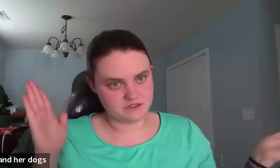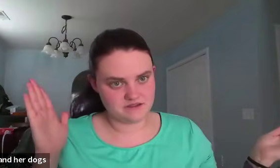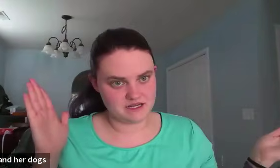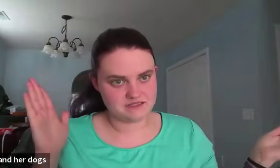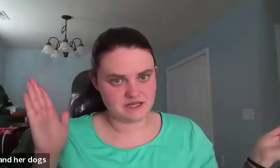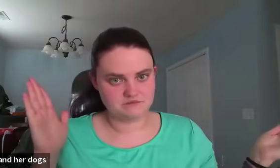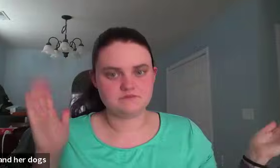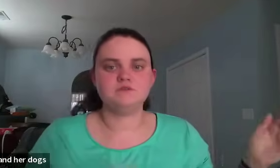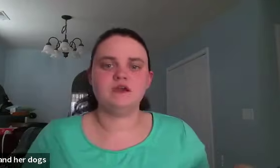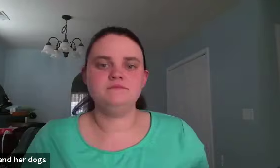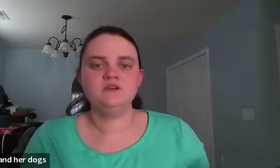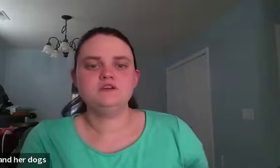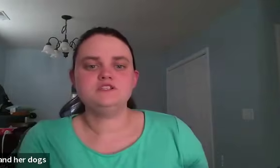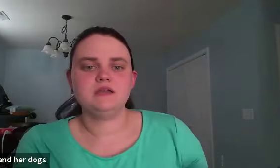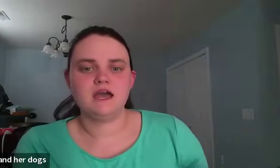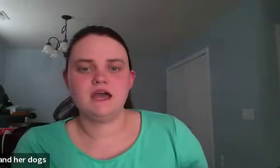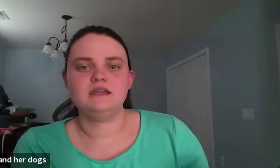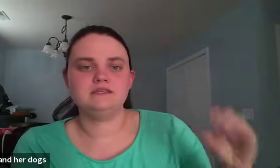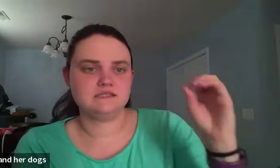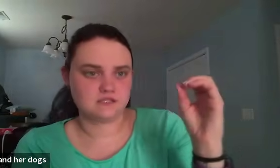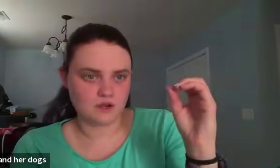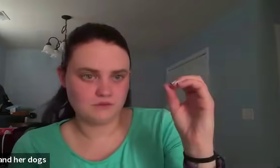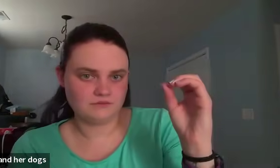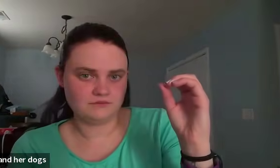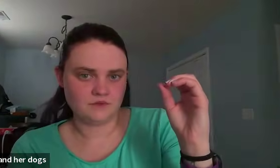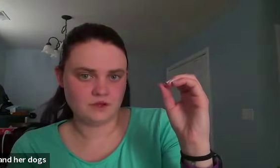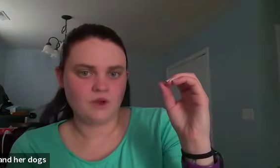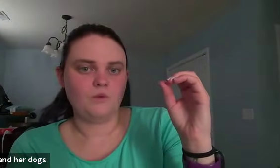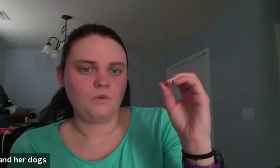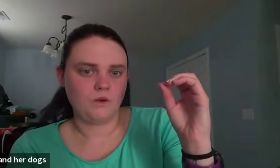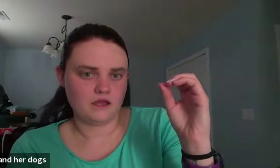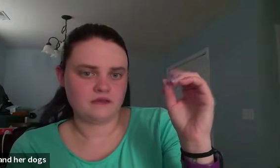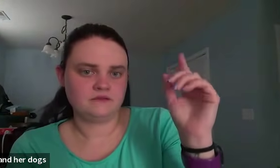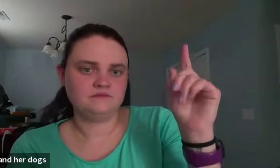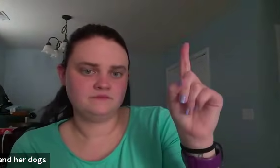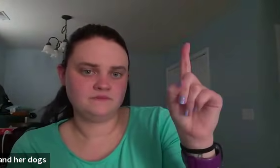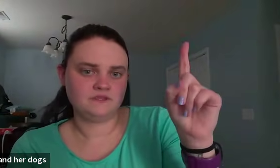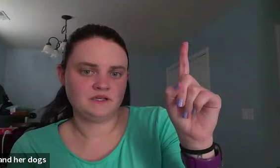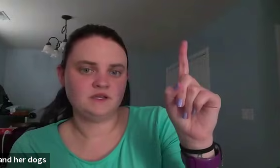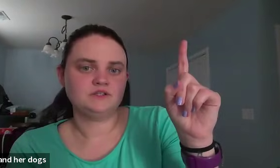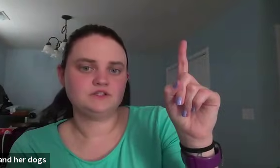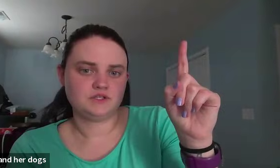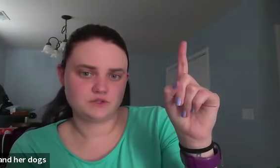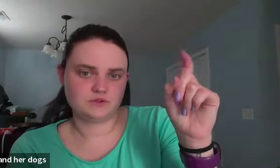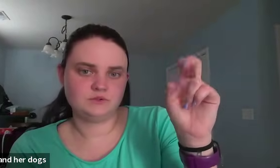on to the next set. Okay. So we had 0, 1, 2,